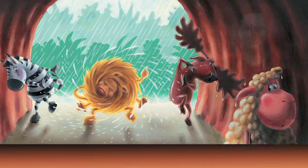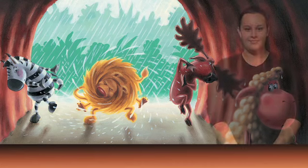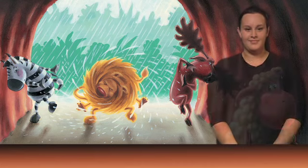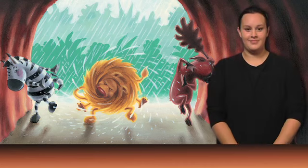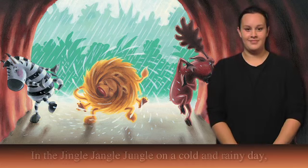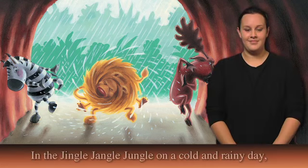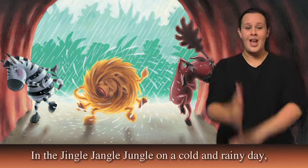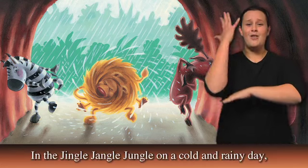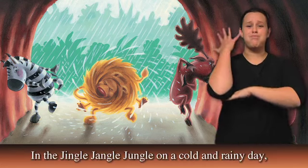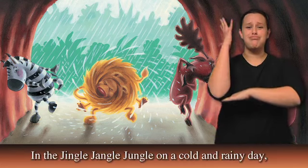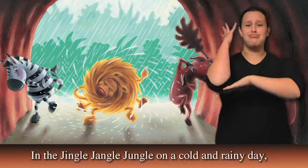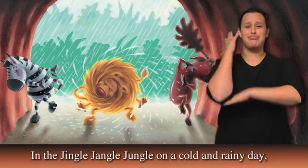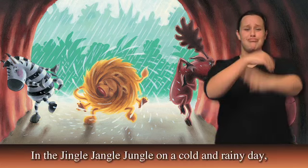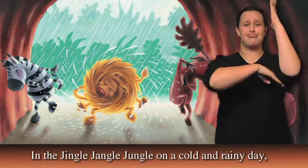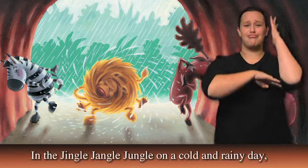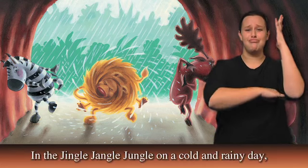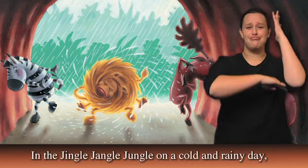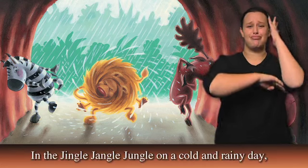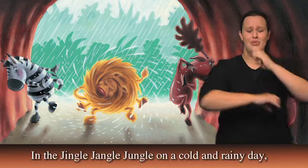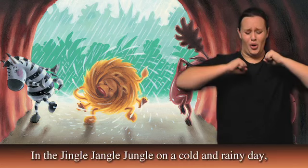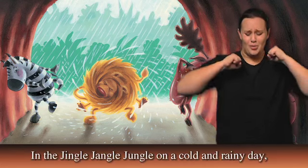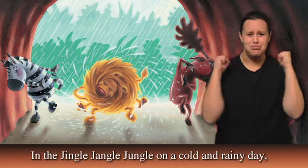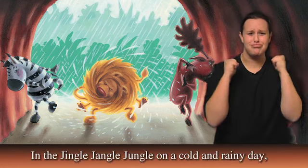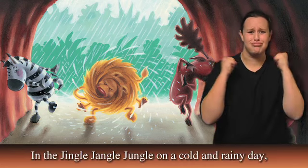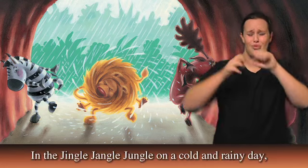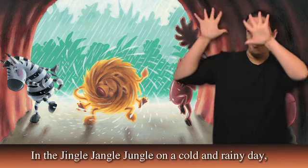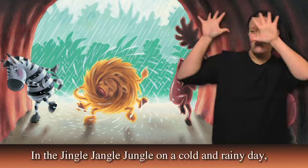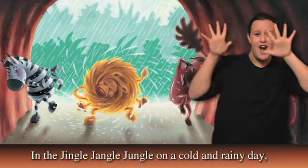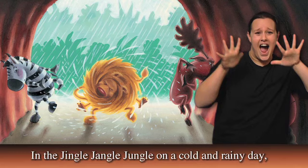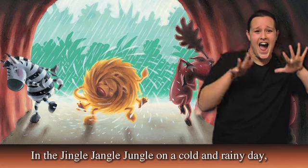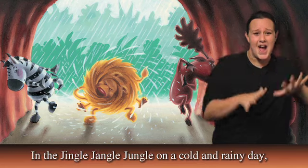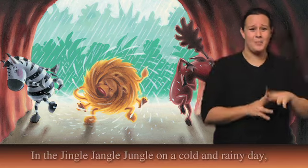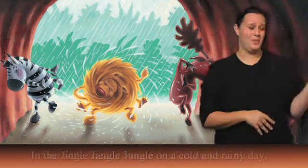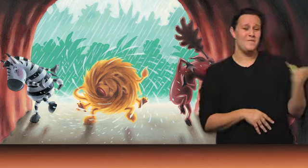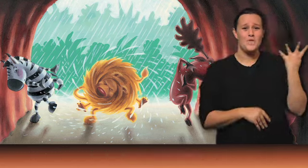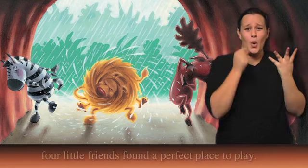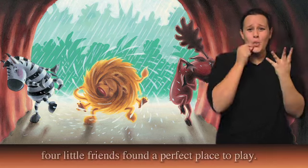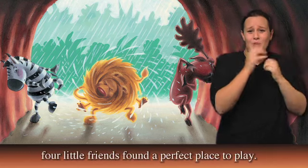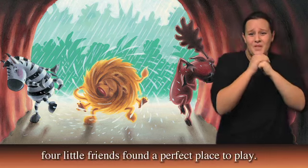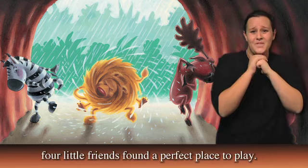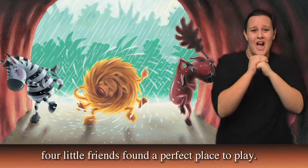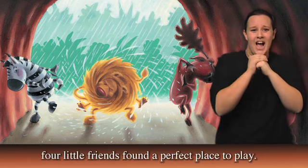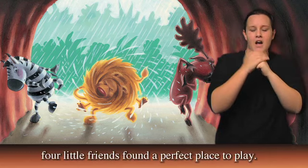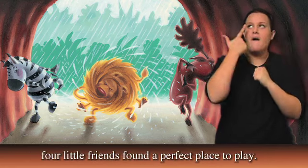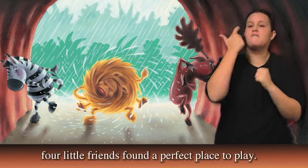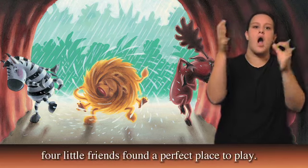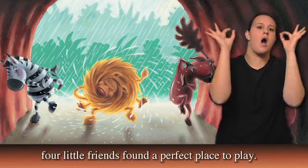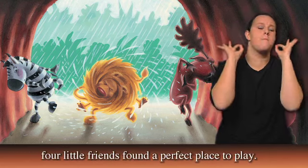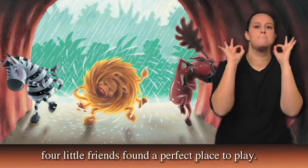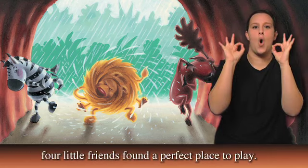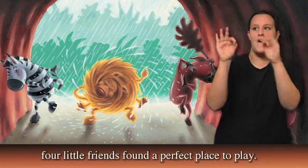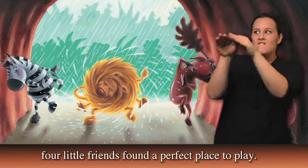In the jingle jangle jungle on a cold and rainy day four little friends